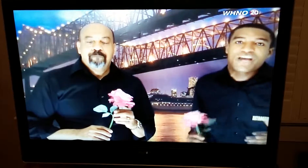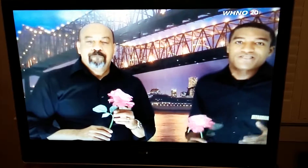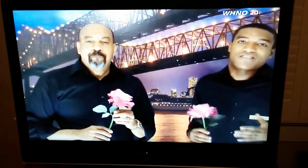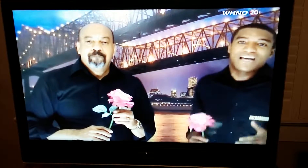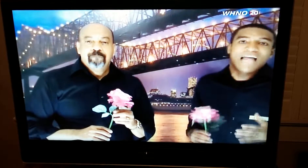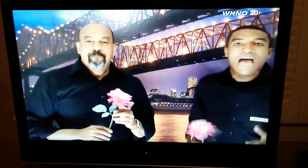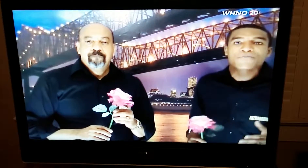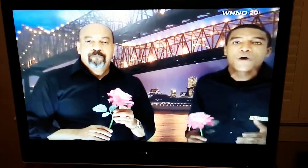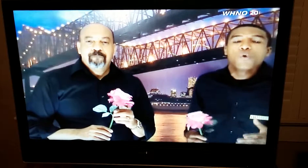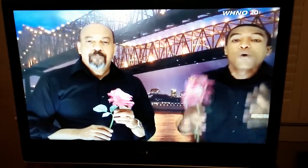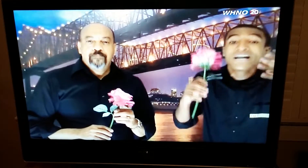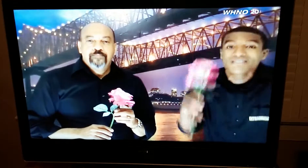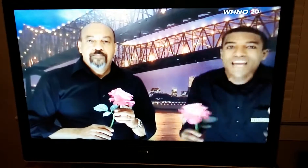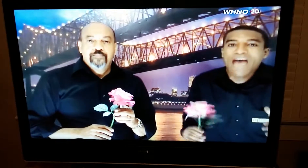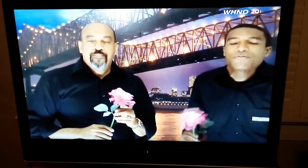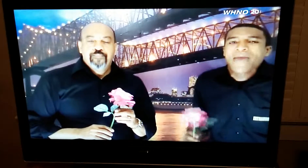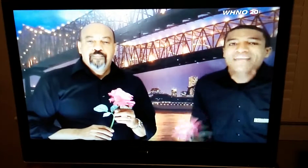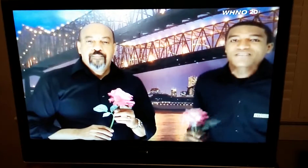change their life. Once they have made this